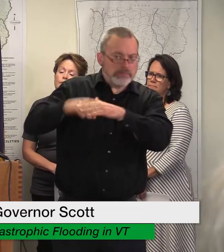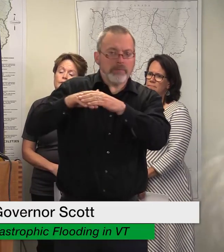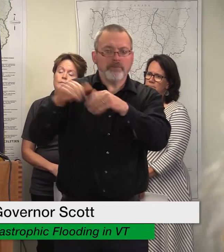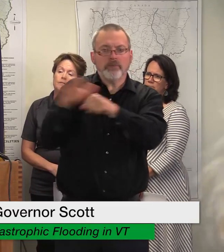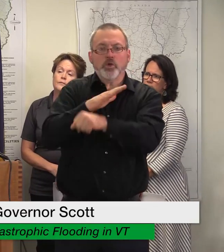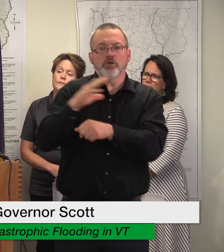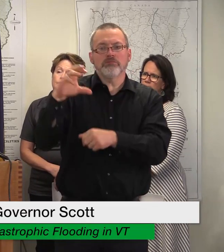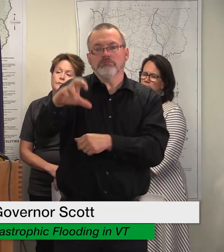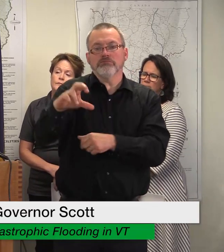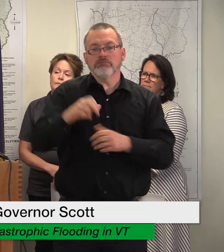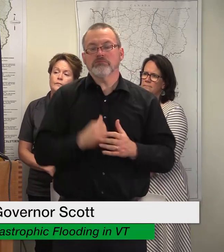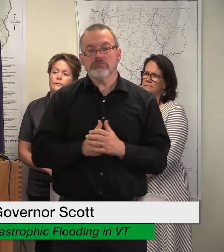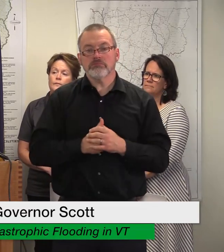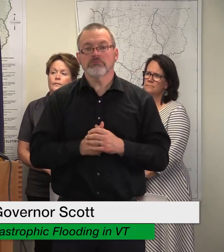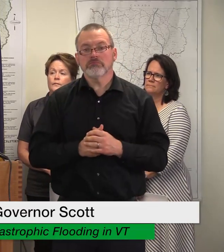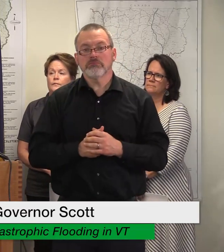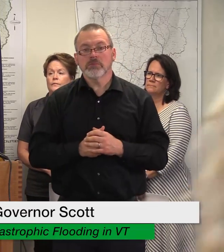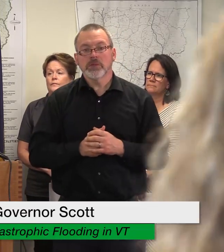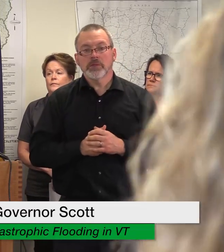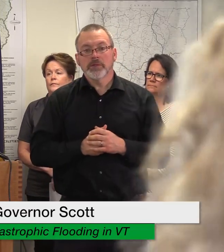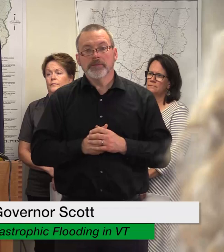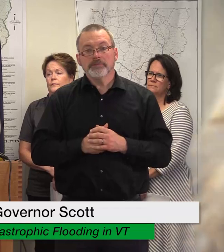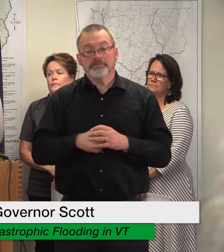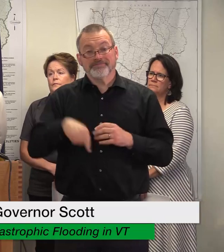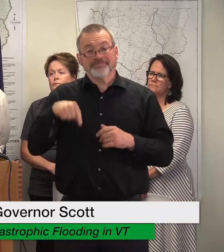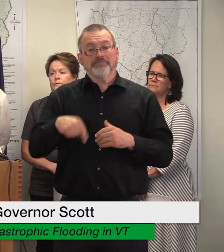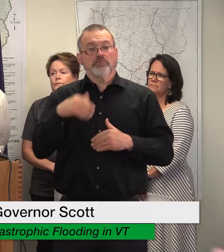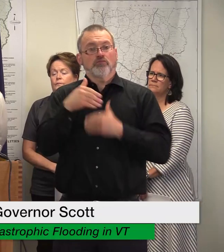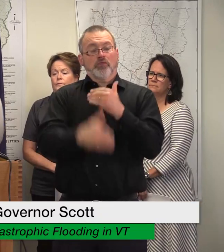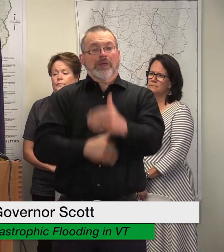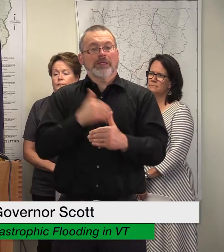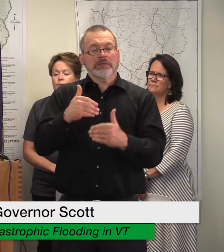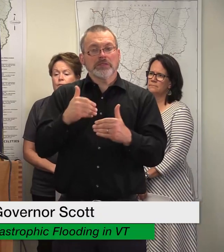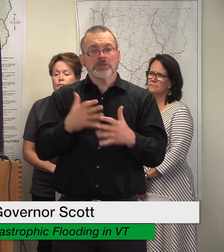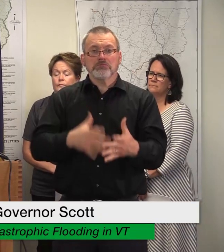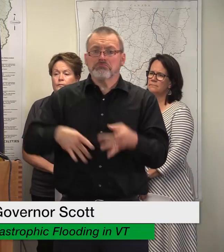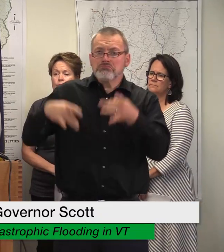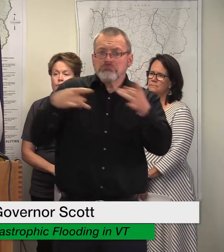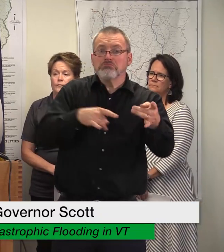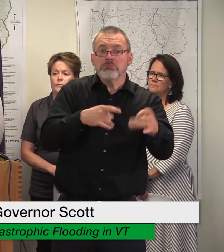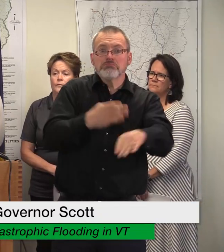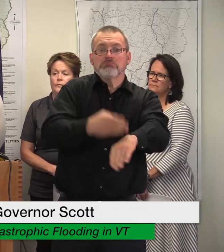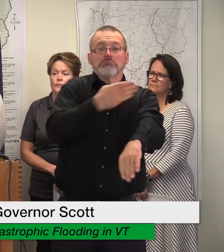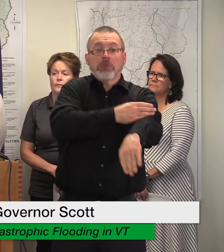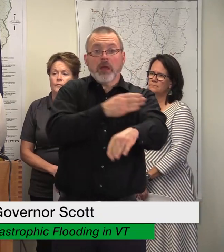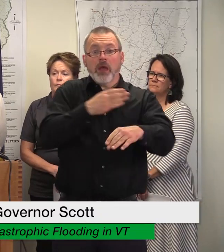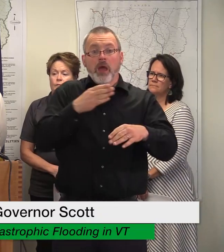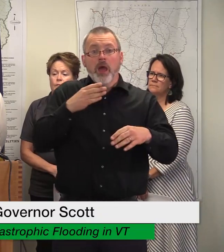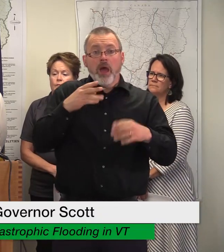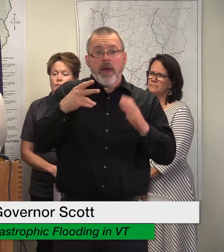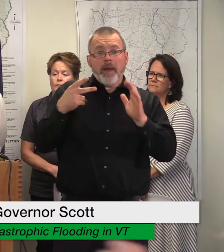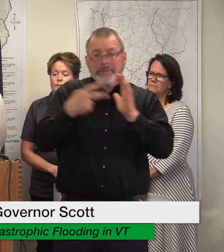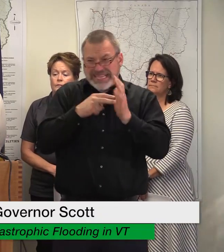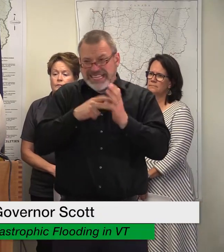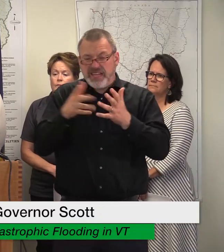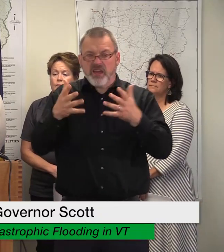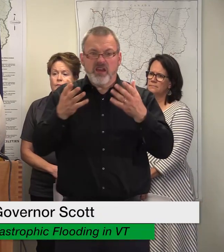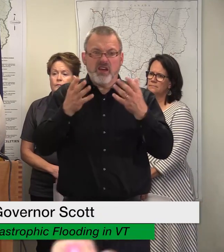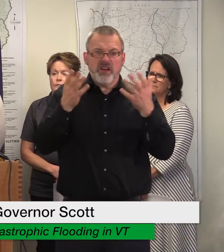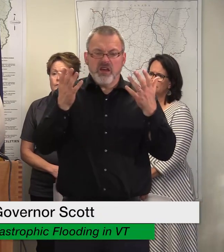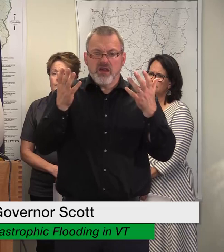I understand that highlighting a process that more efficiently confirms your home is a total loss is hardly something to